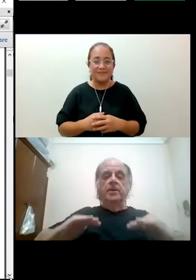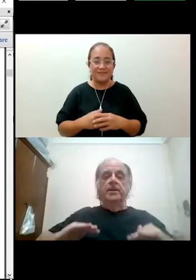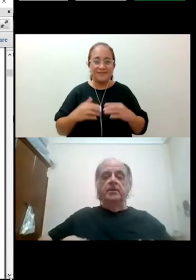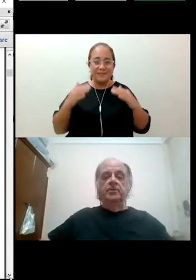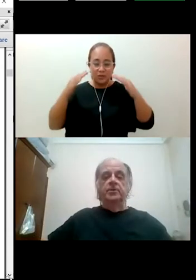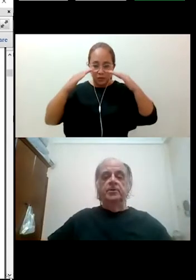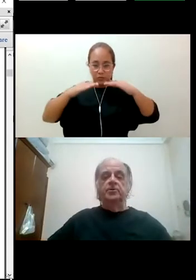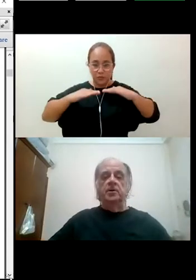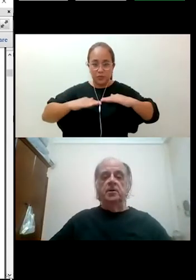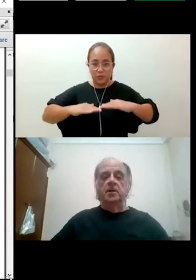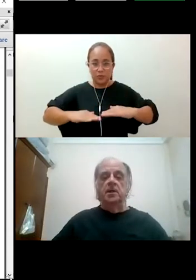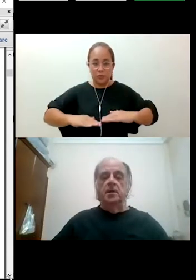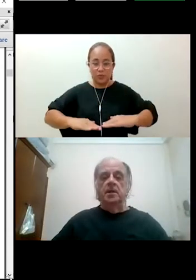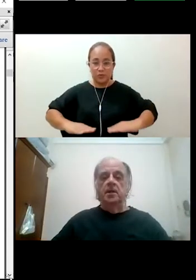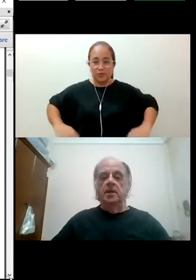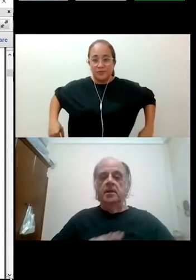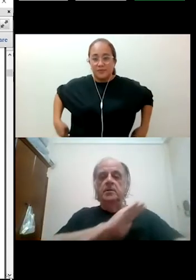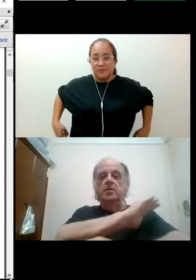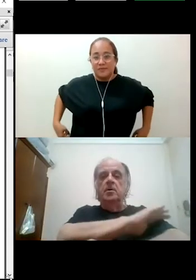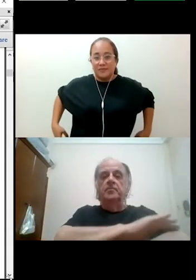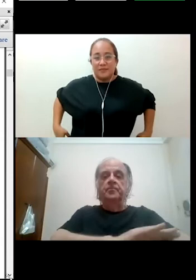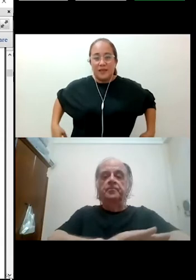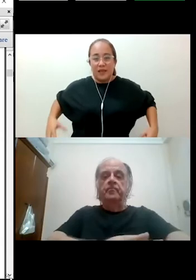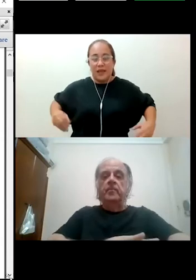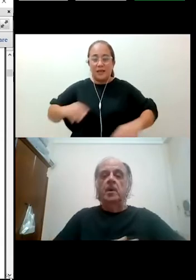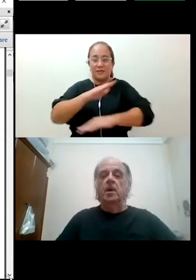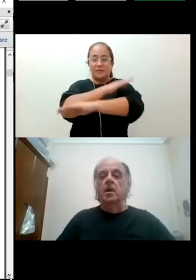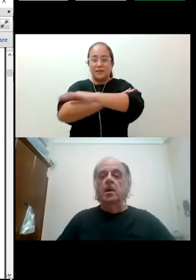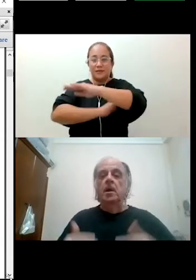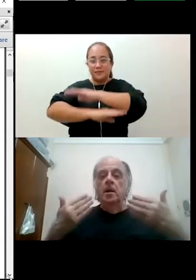all the way down to the trunk and arm.